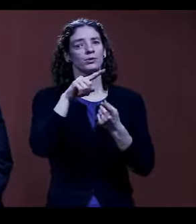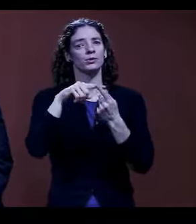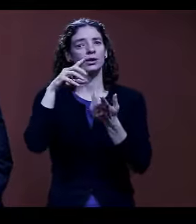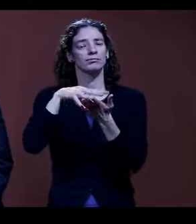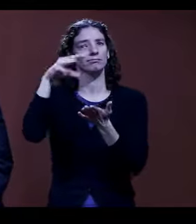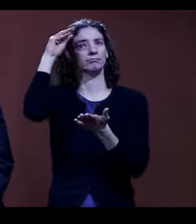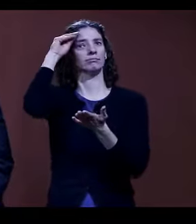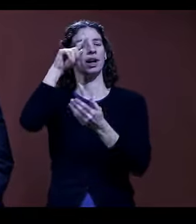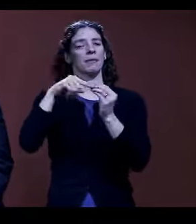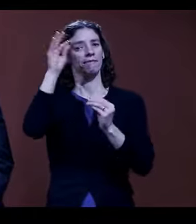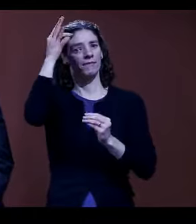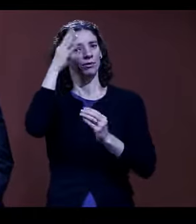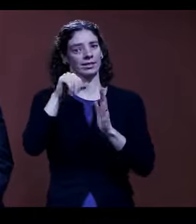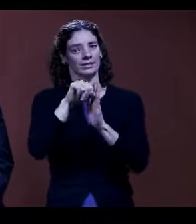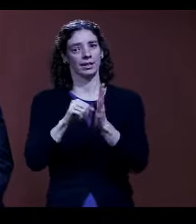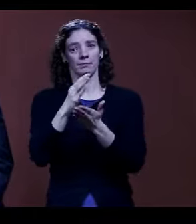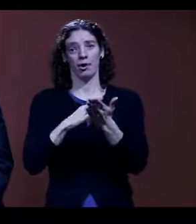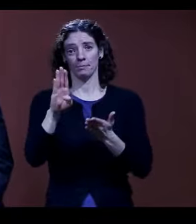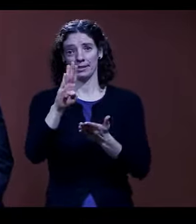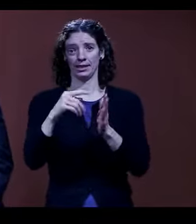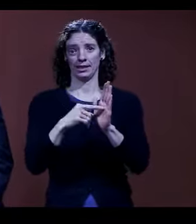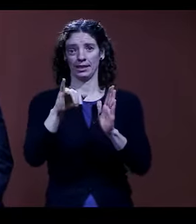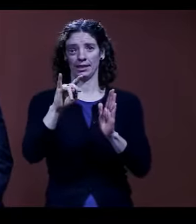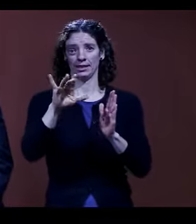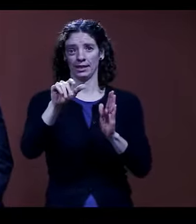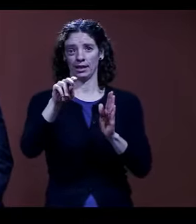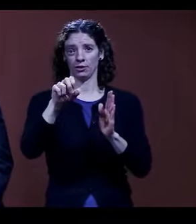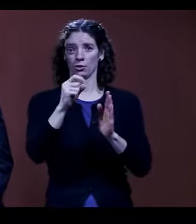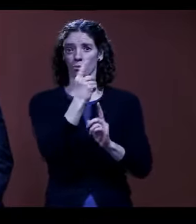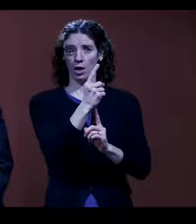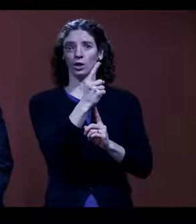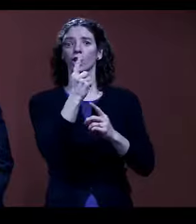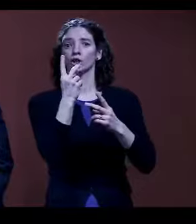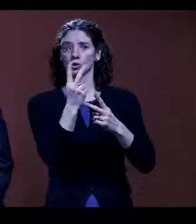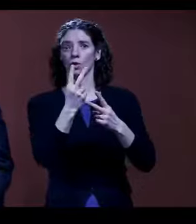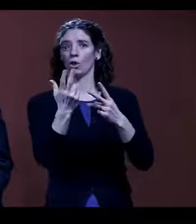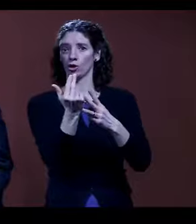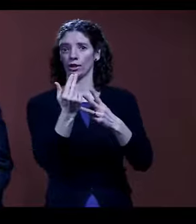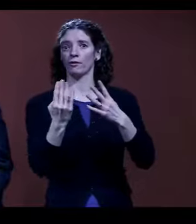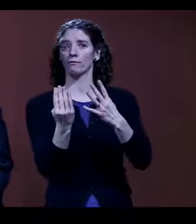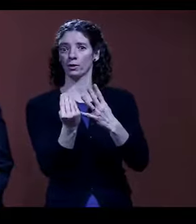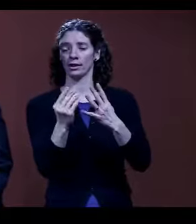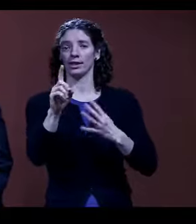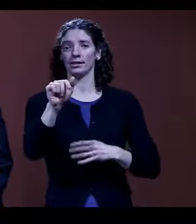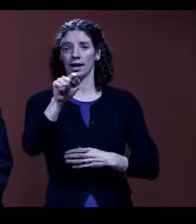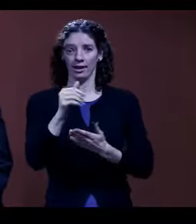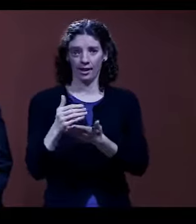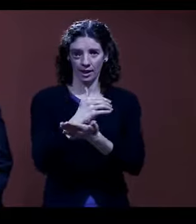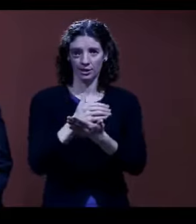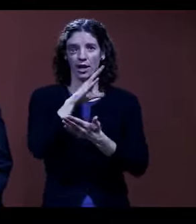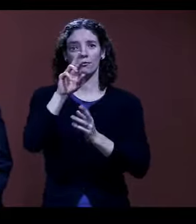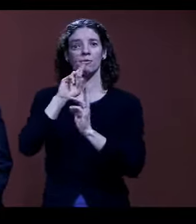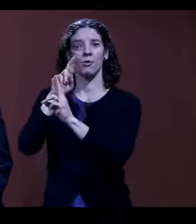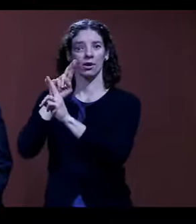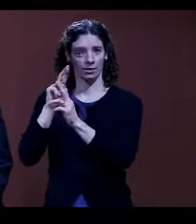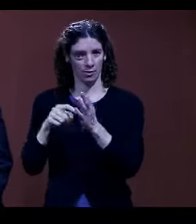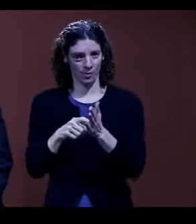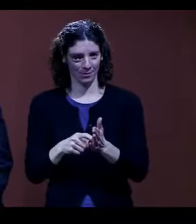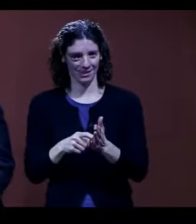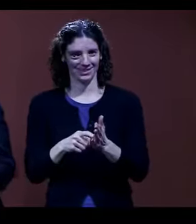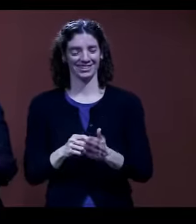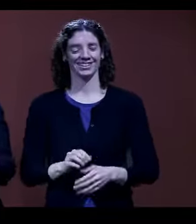federal and state Part B Indicators 1, 2, 13, and 14 data collection and reporting